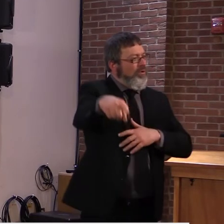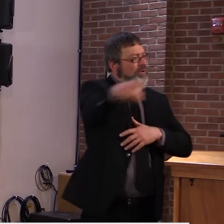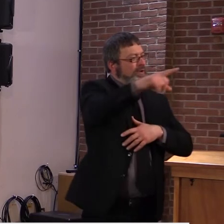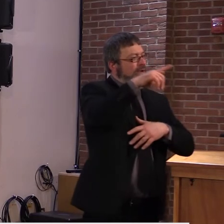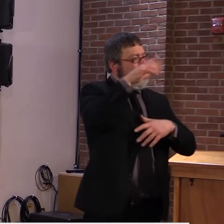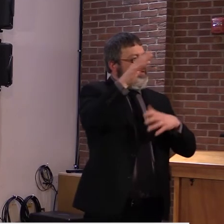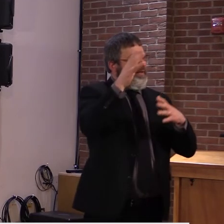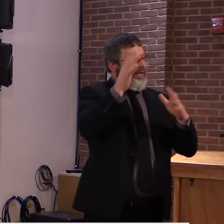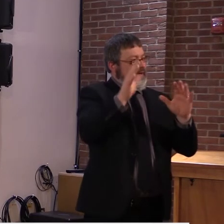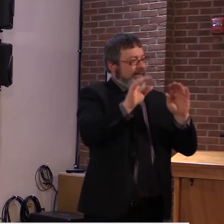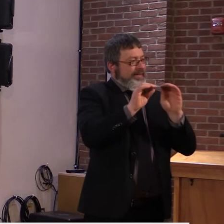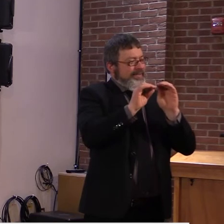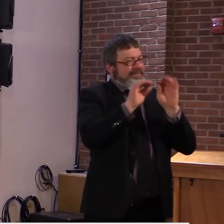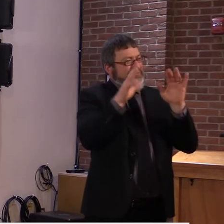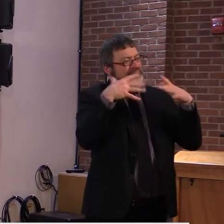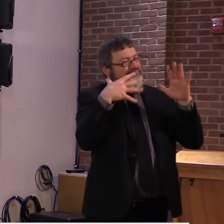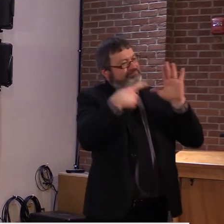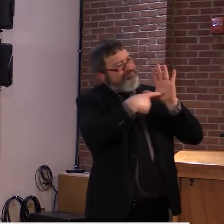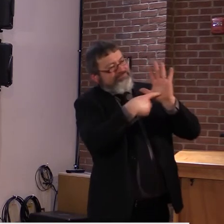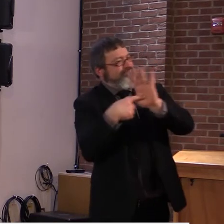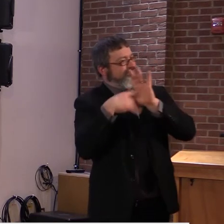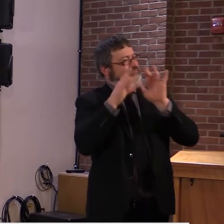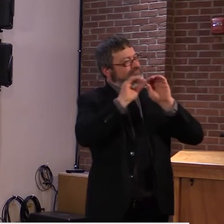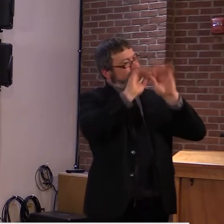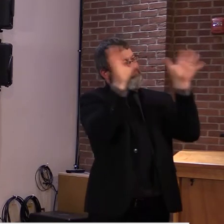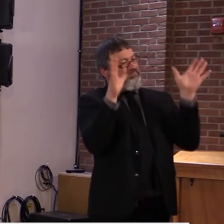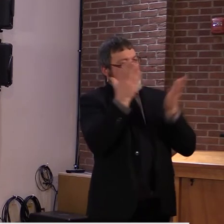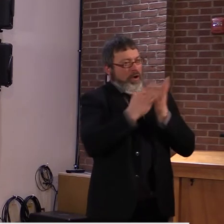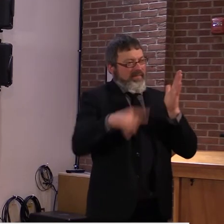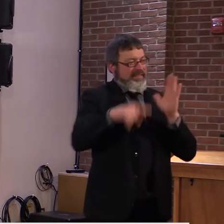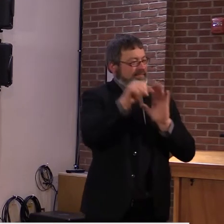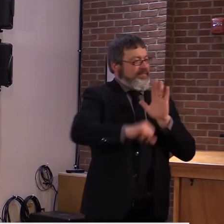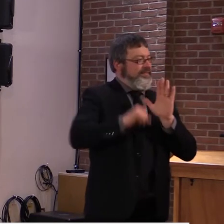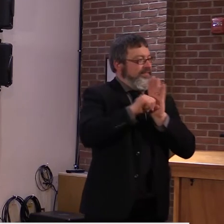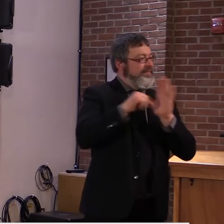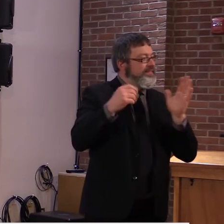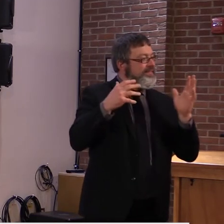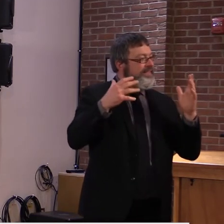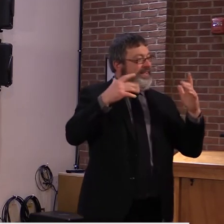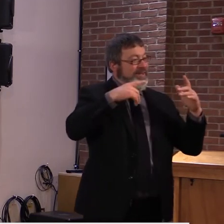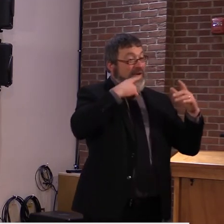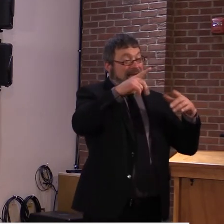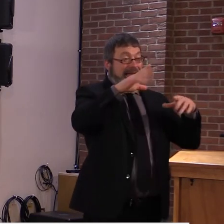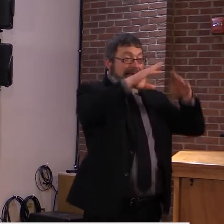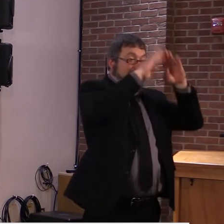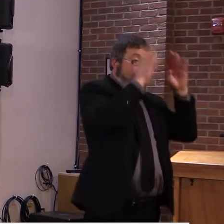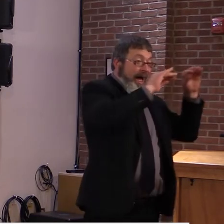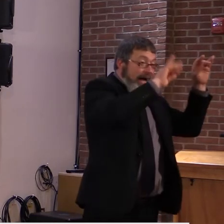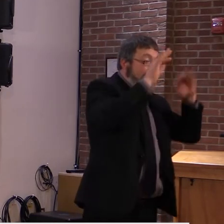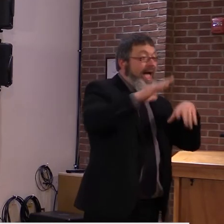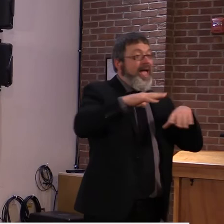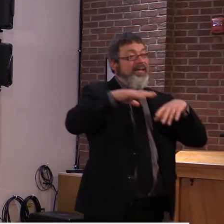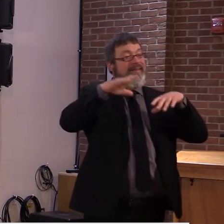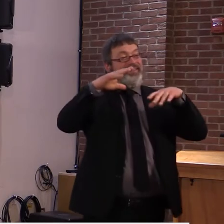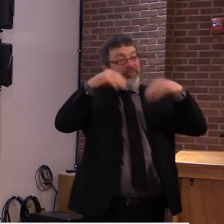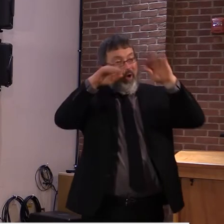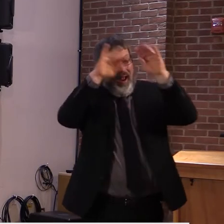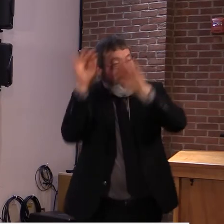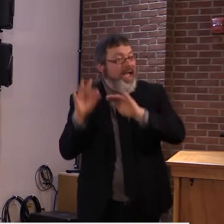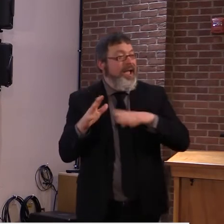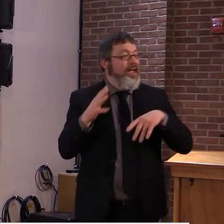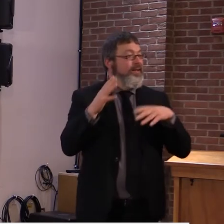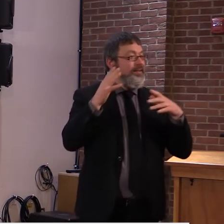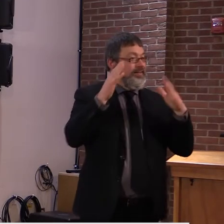that we're all in this together, and they reacted accordingly. There were a number of communities that were planning this type of